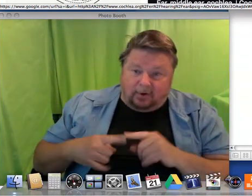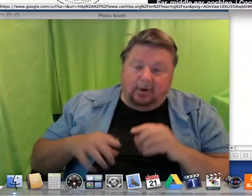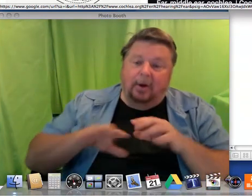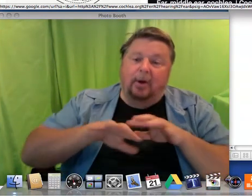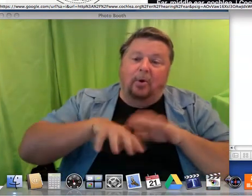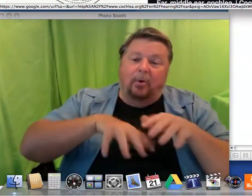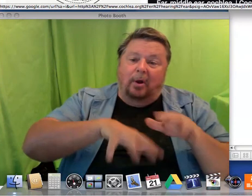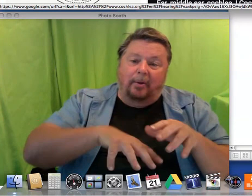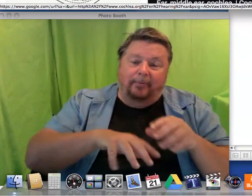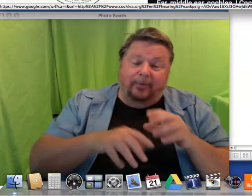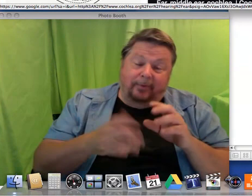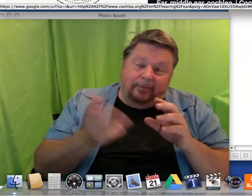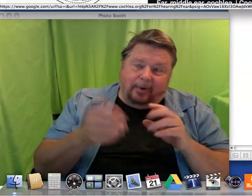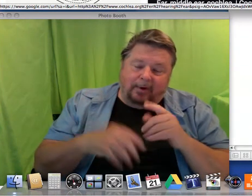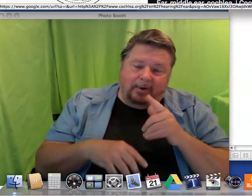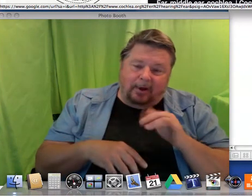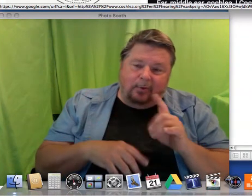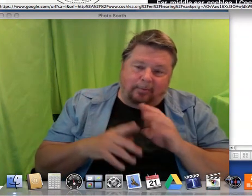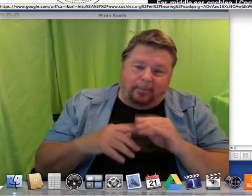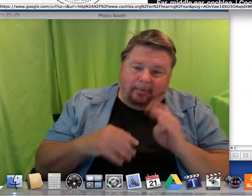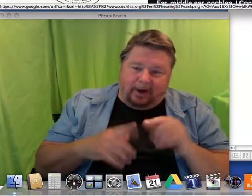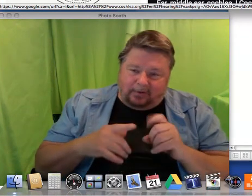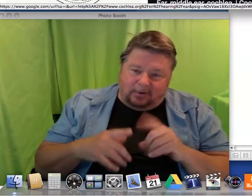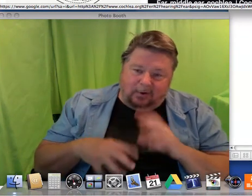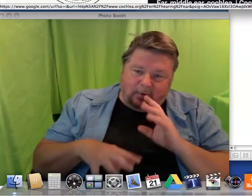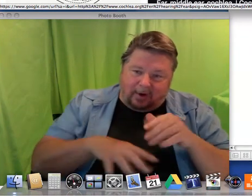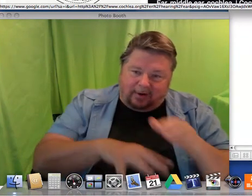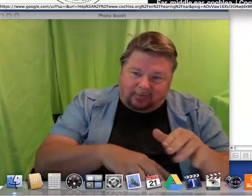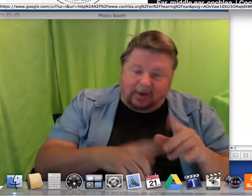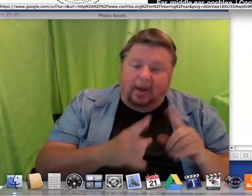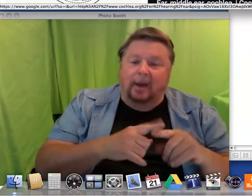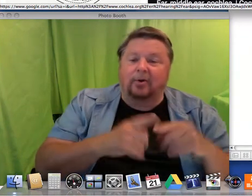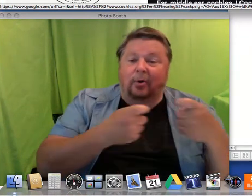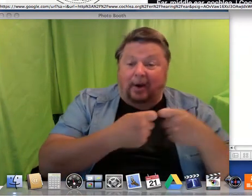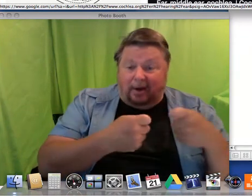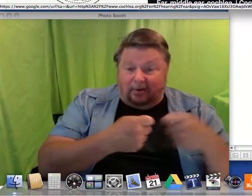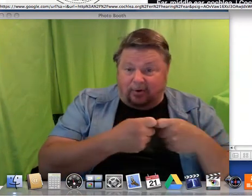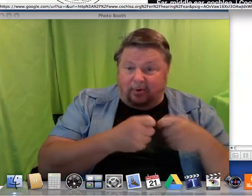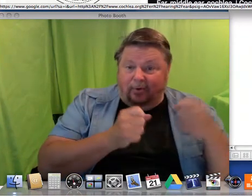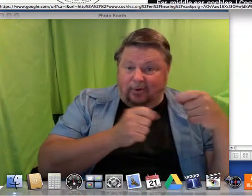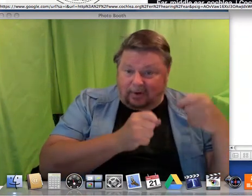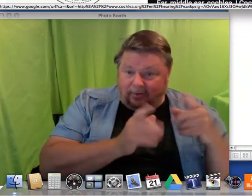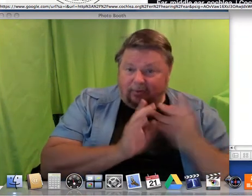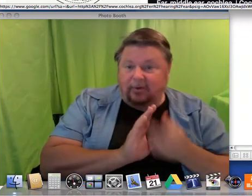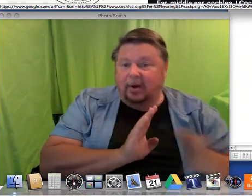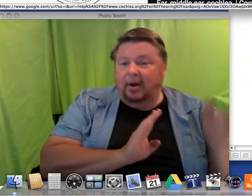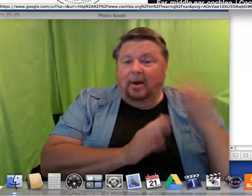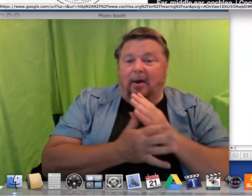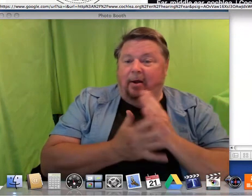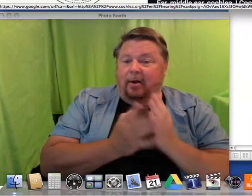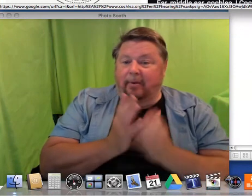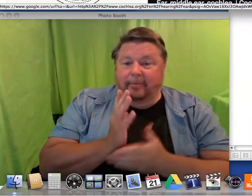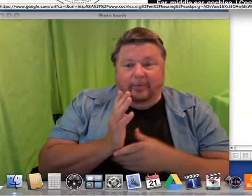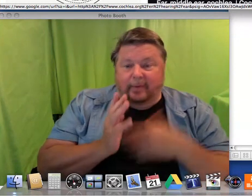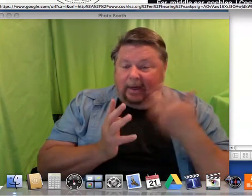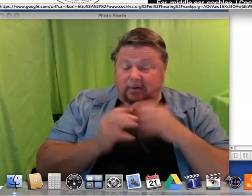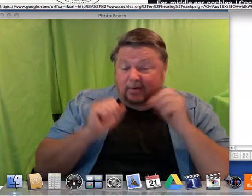conduction, um, liquid-based waves to electrical signals.